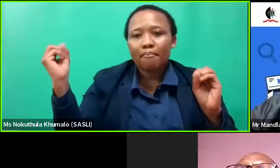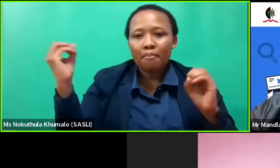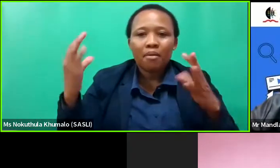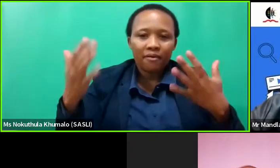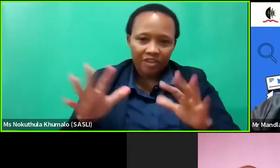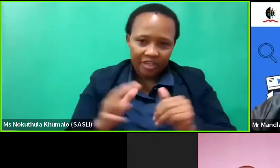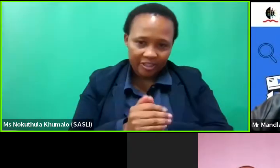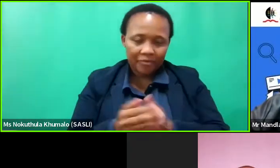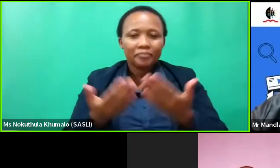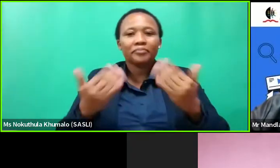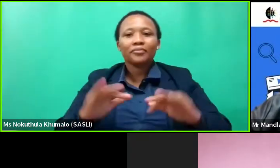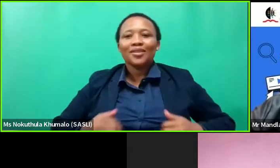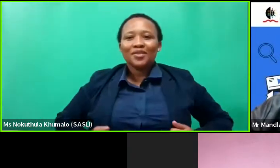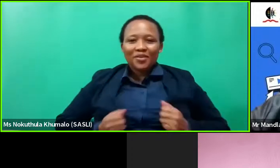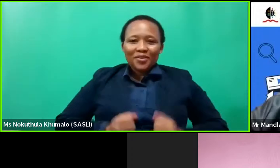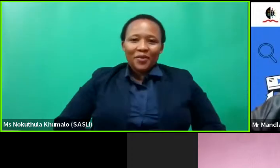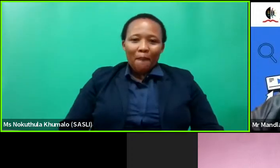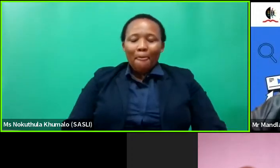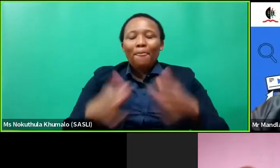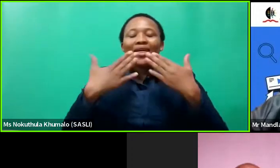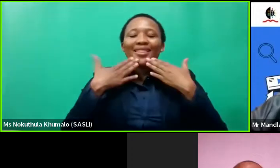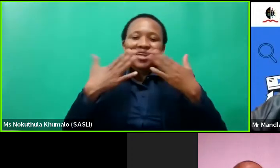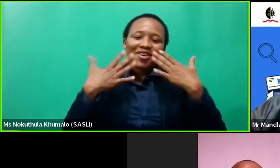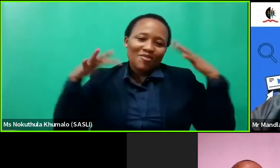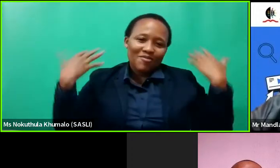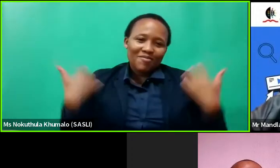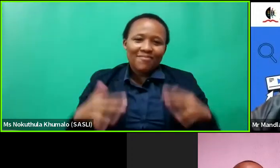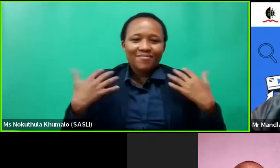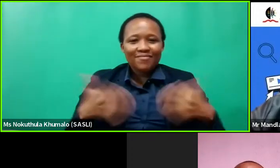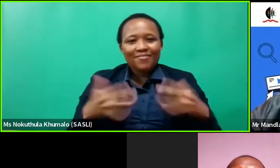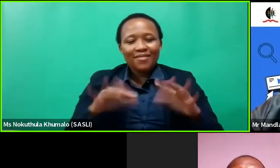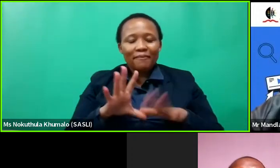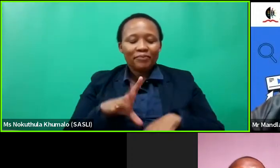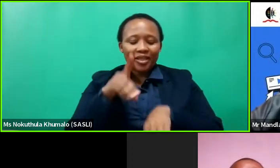Okay, thank you very much, Dr. Ayeni.